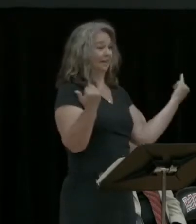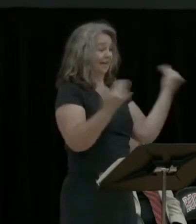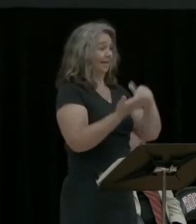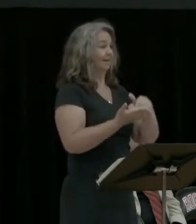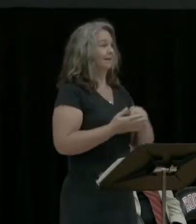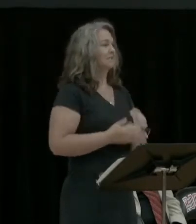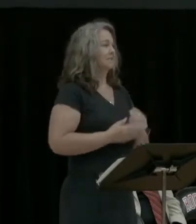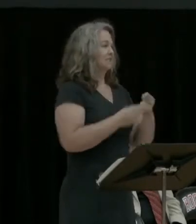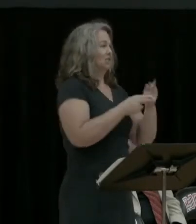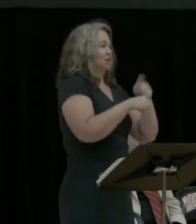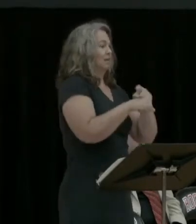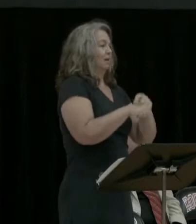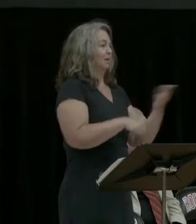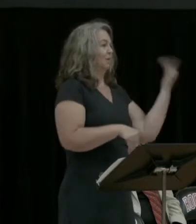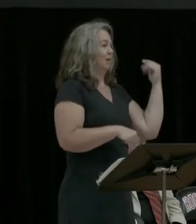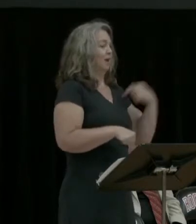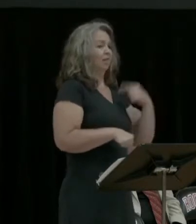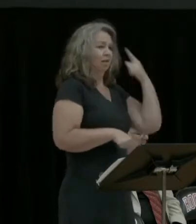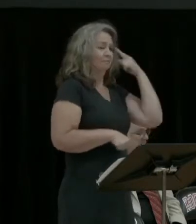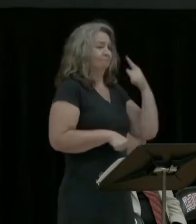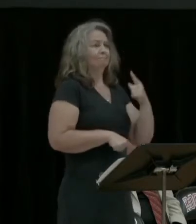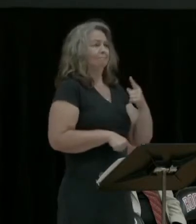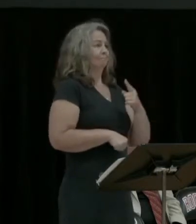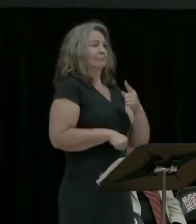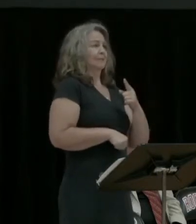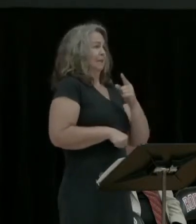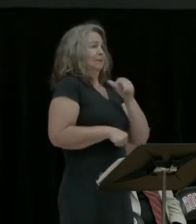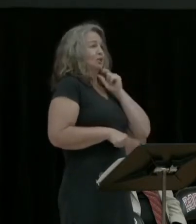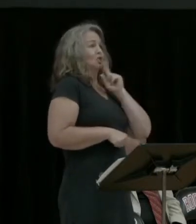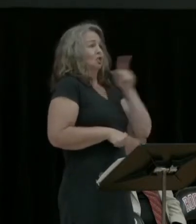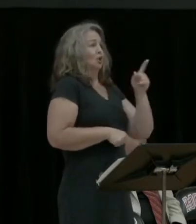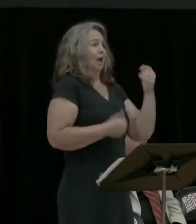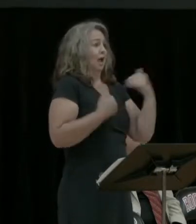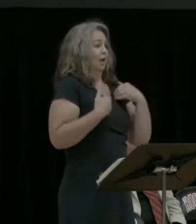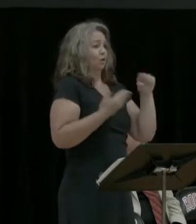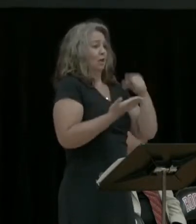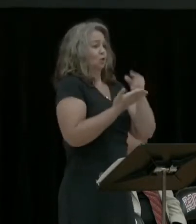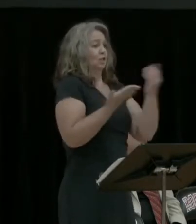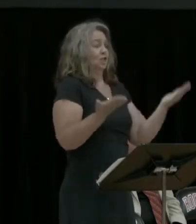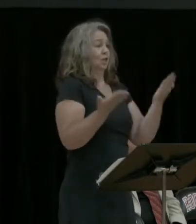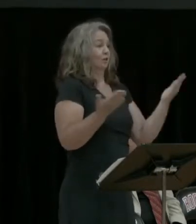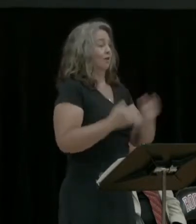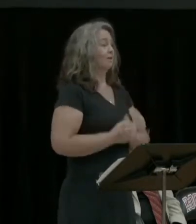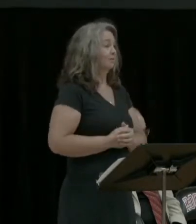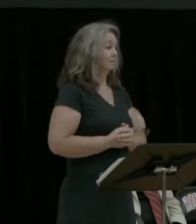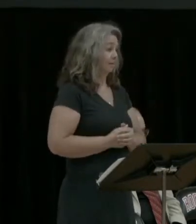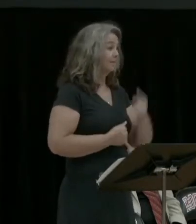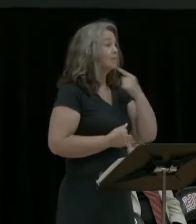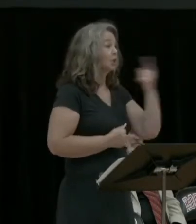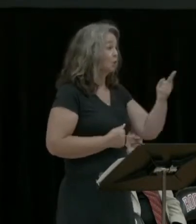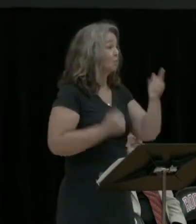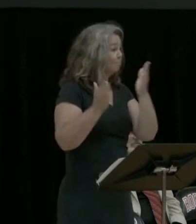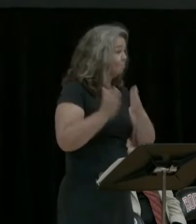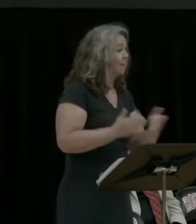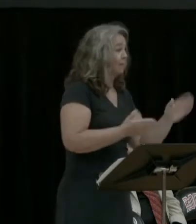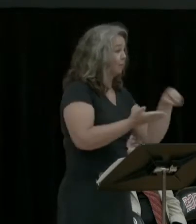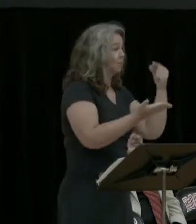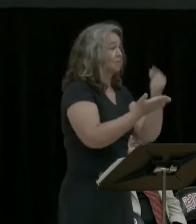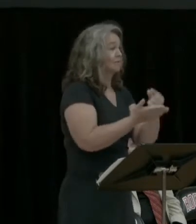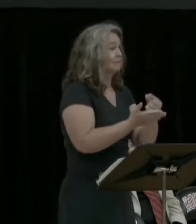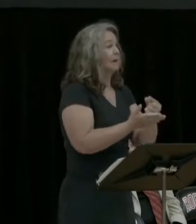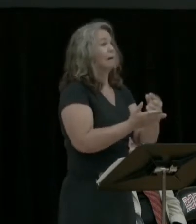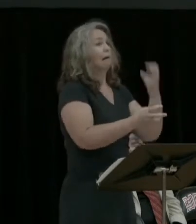ago, I wasn't sure I'd be able to do this. I'll be honest with you, planning a graduation this past year has been a moving